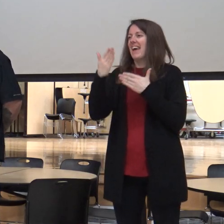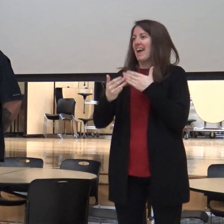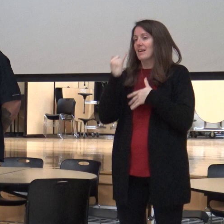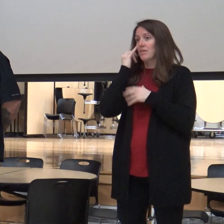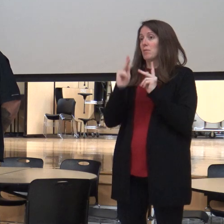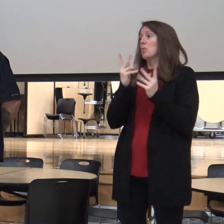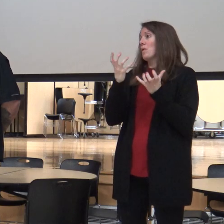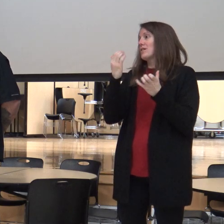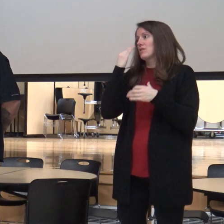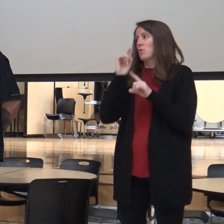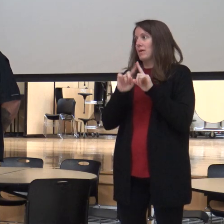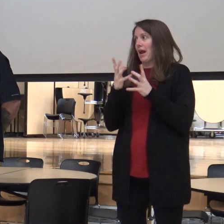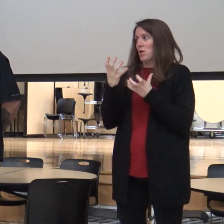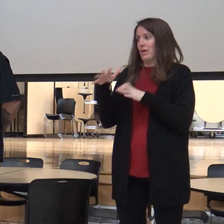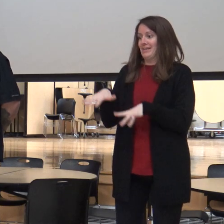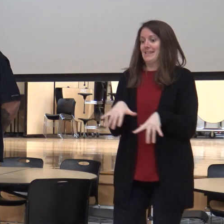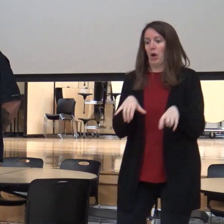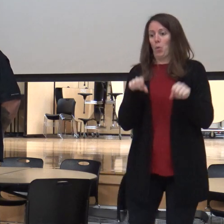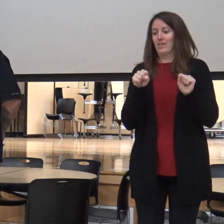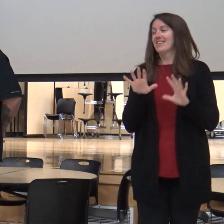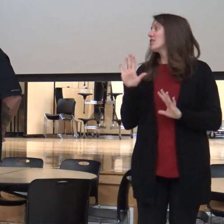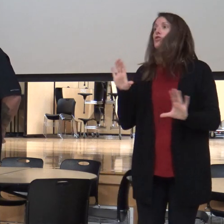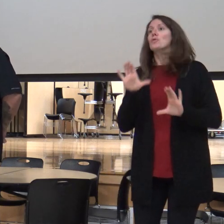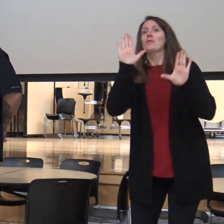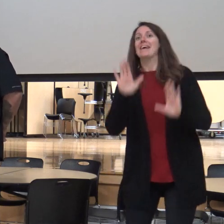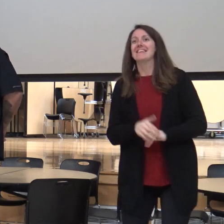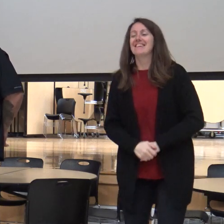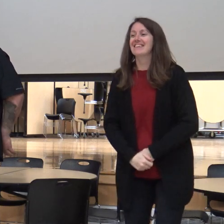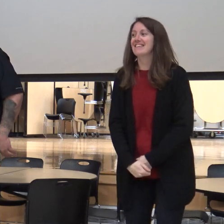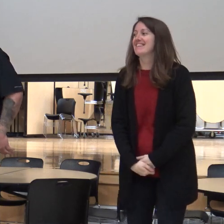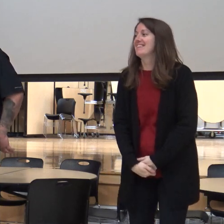know that, but I don't want to take over with Mike. You're doing a great job.